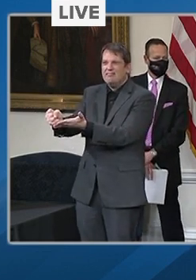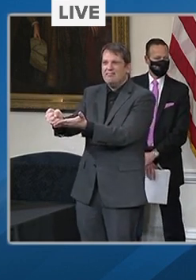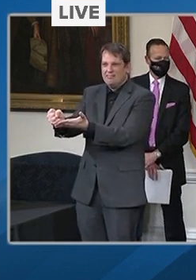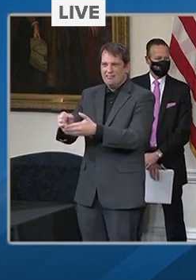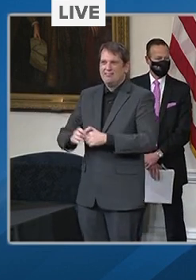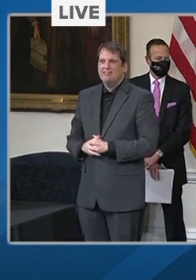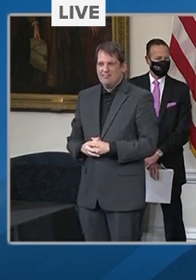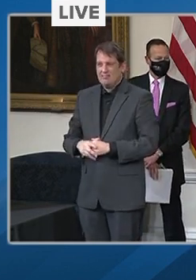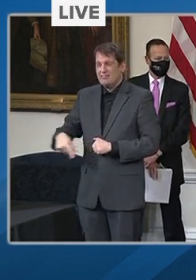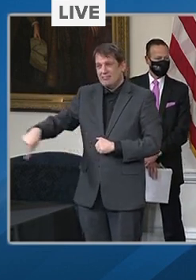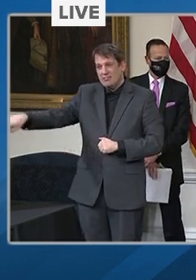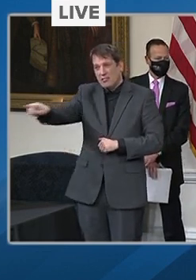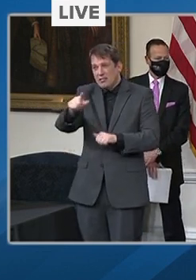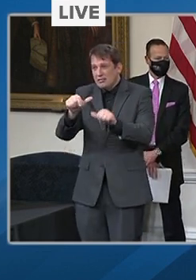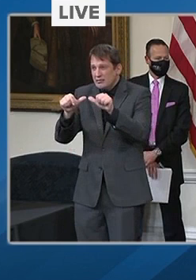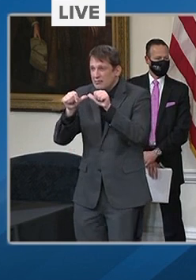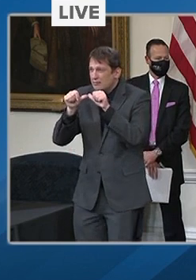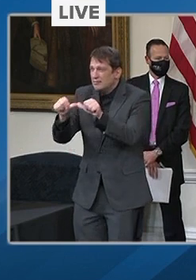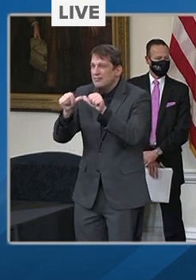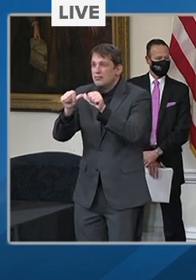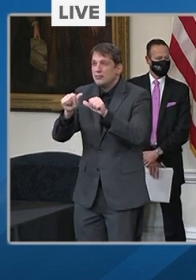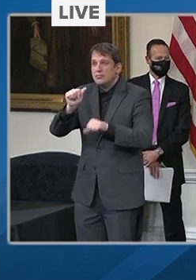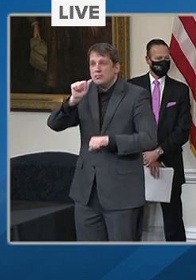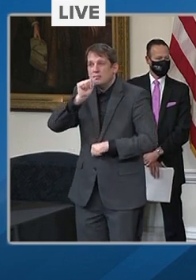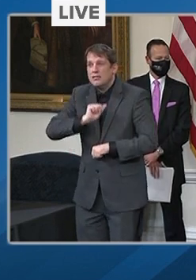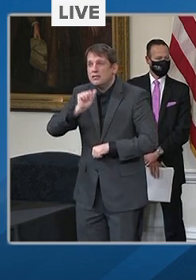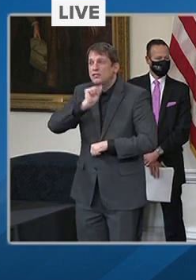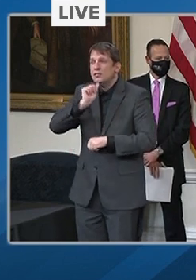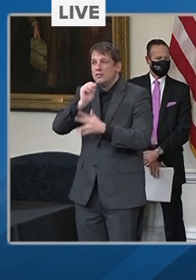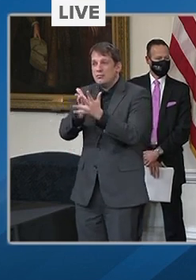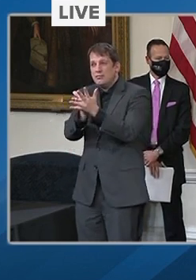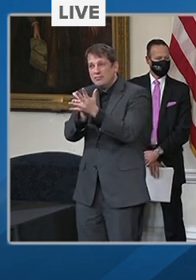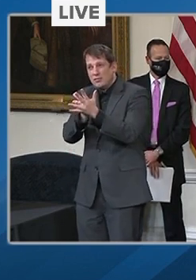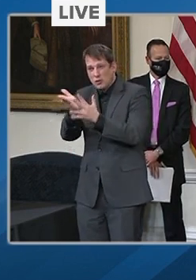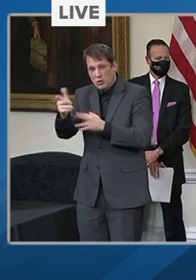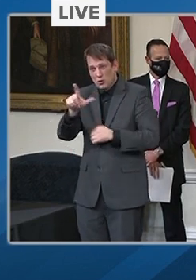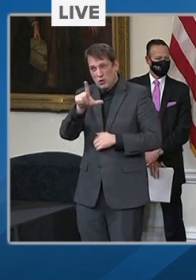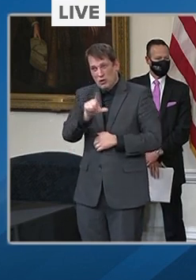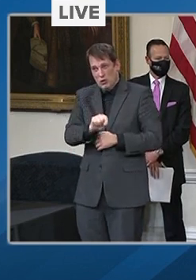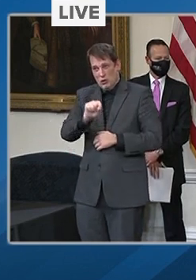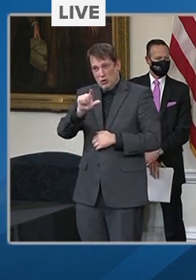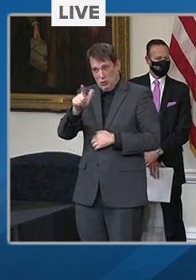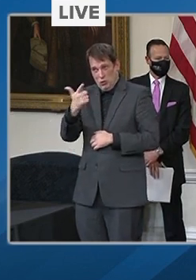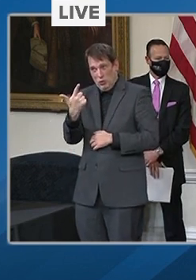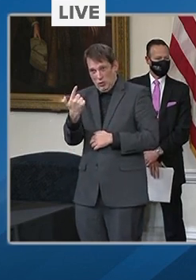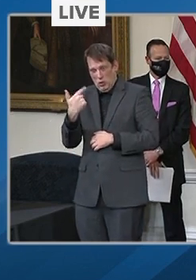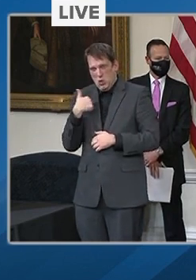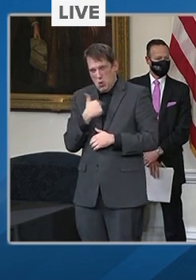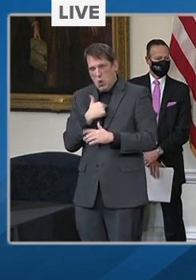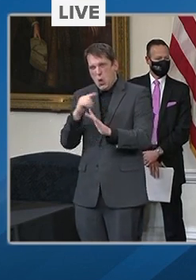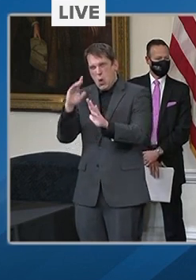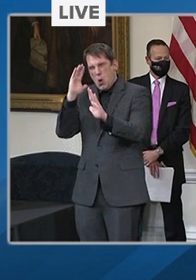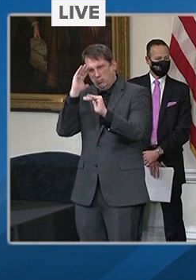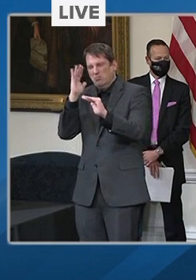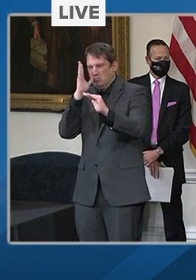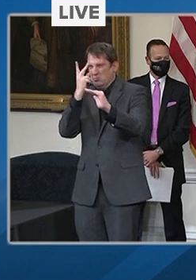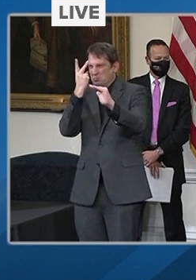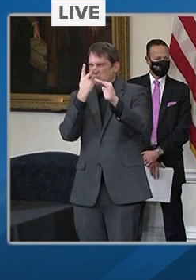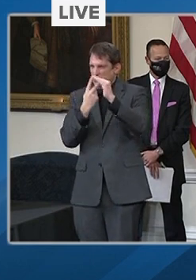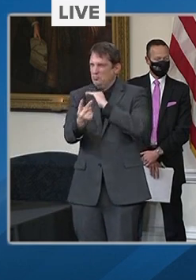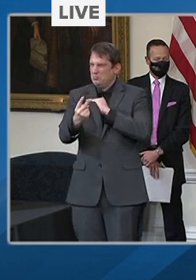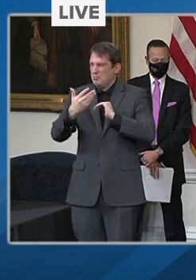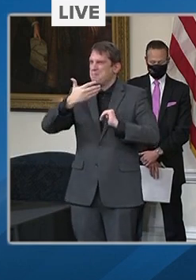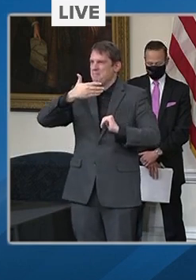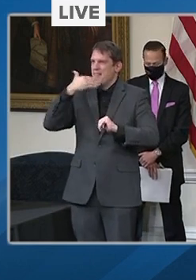now and into the new year, we can all be hopeful and set our sights on a better,